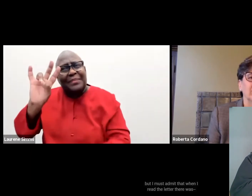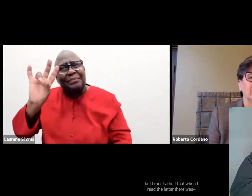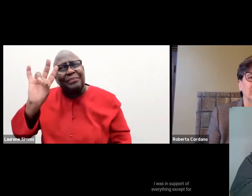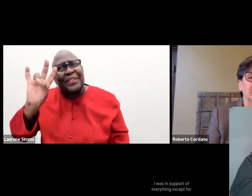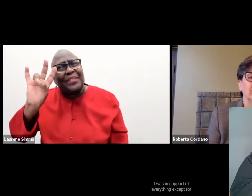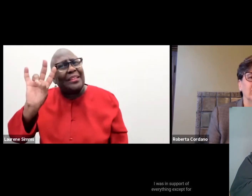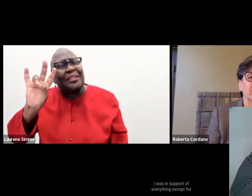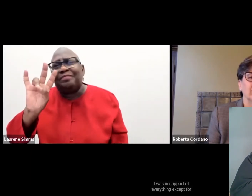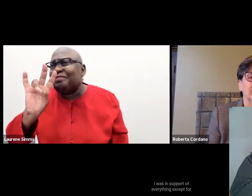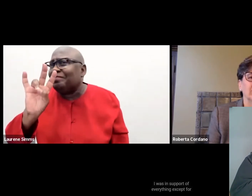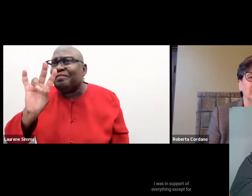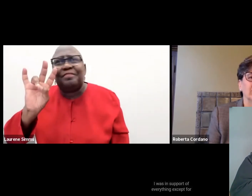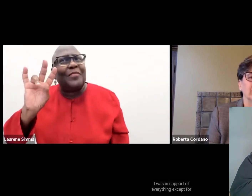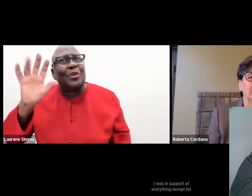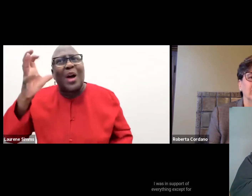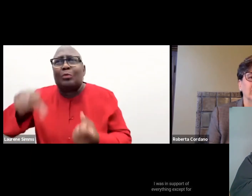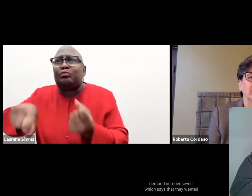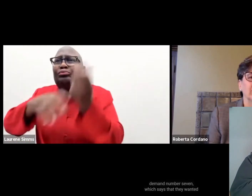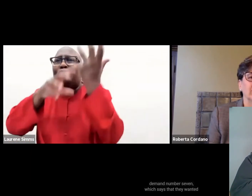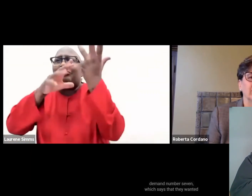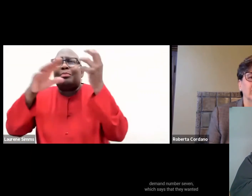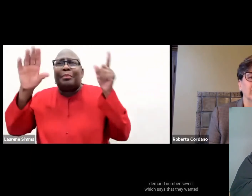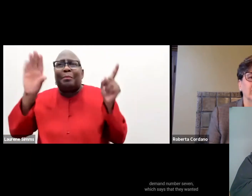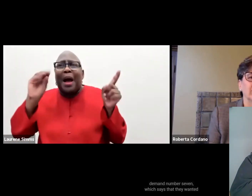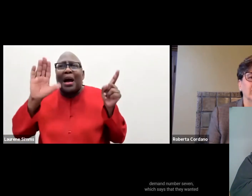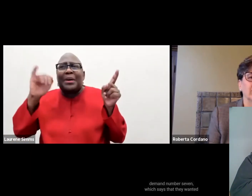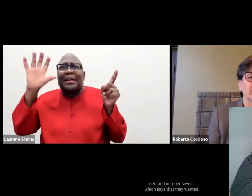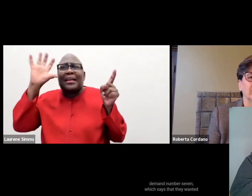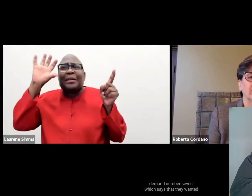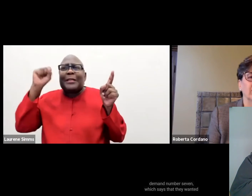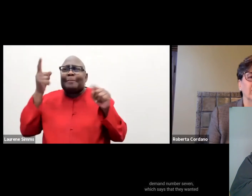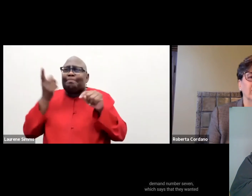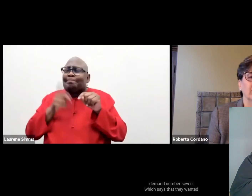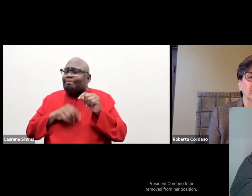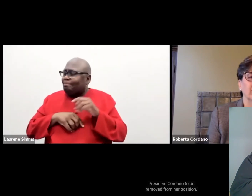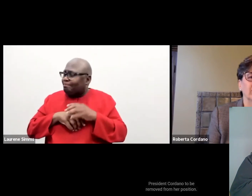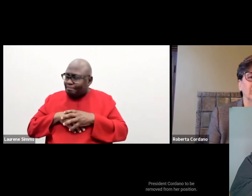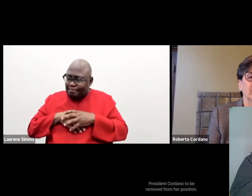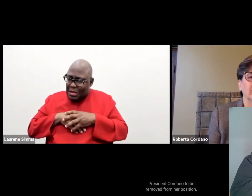shocked, especially number 7.